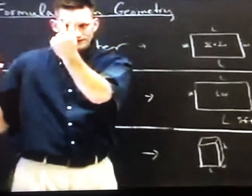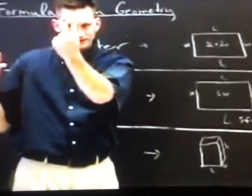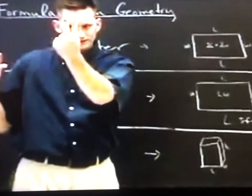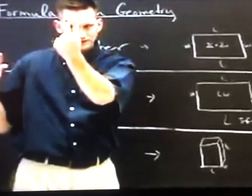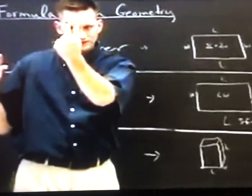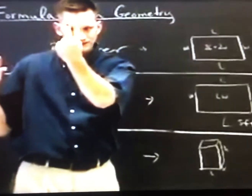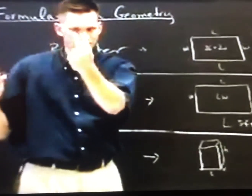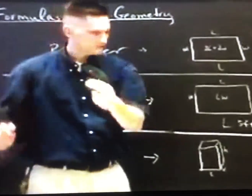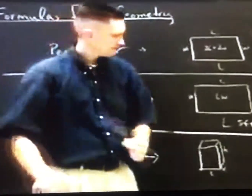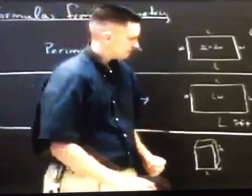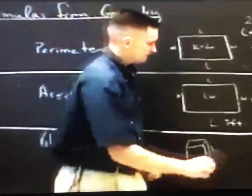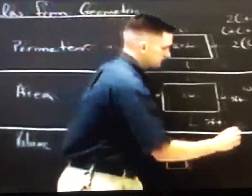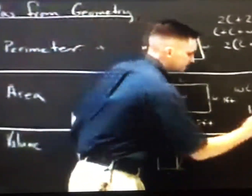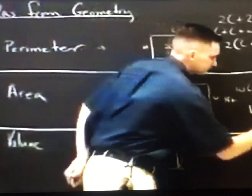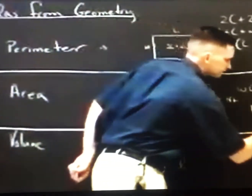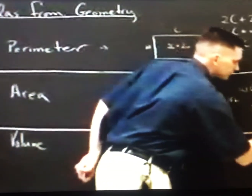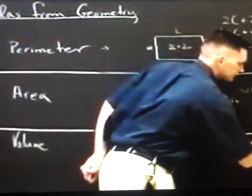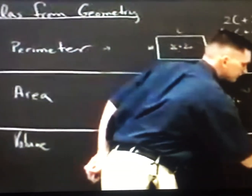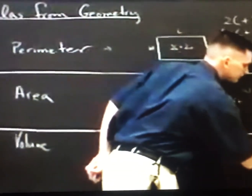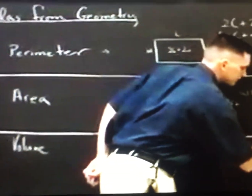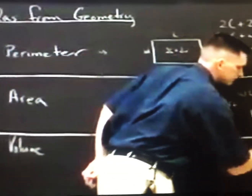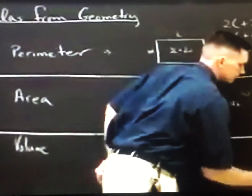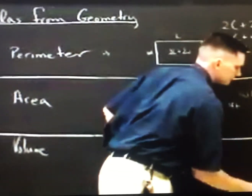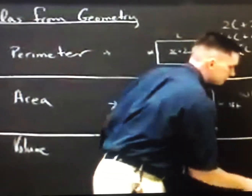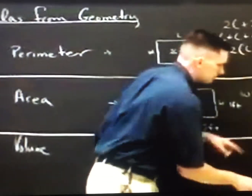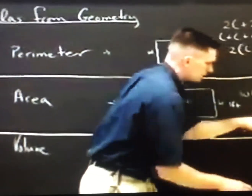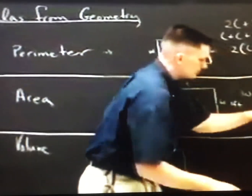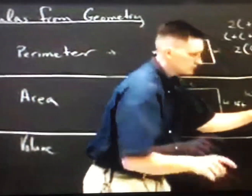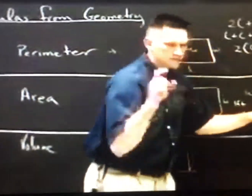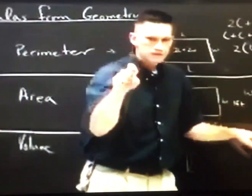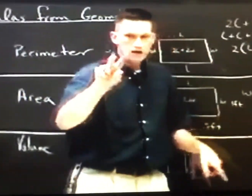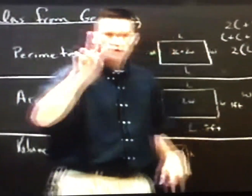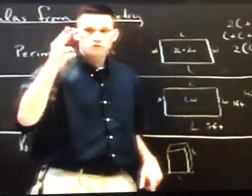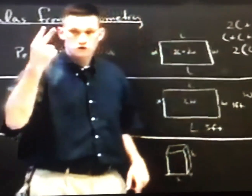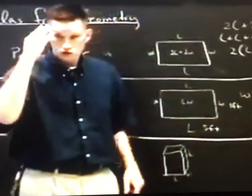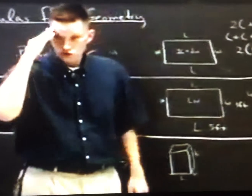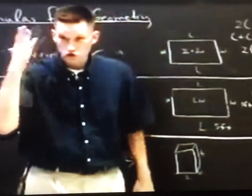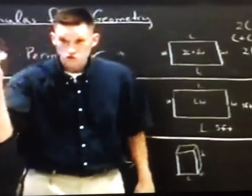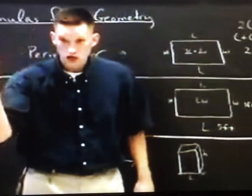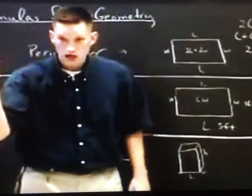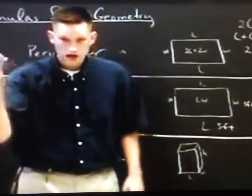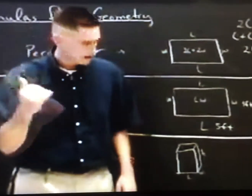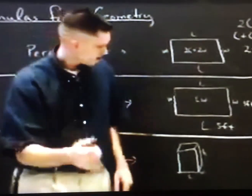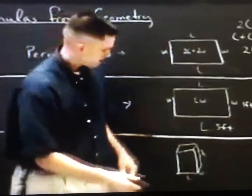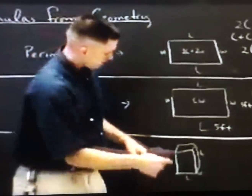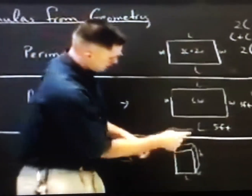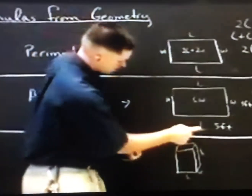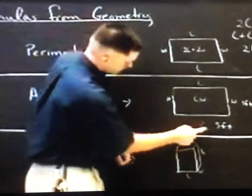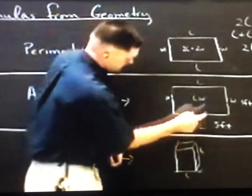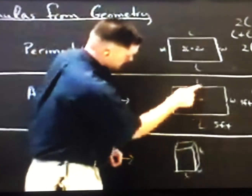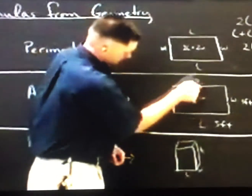Did we forget one? Ah, we forgot something. Squared. Area is squared. Do you know why?